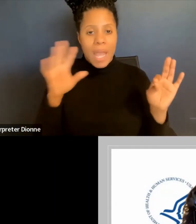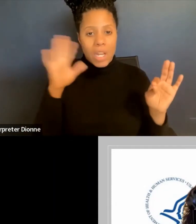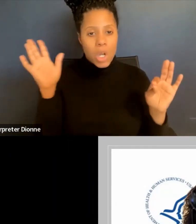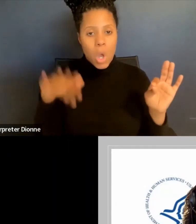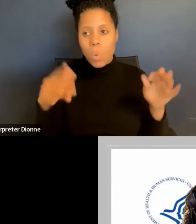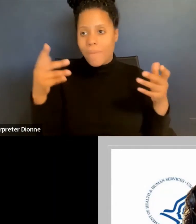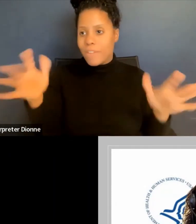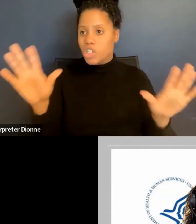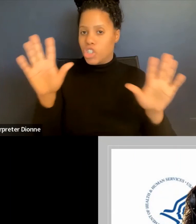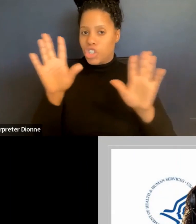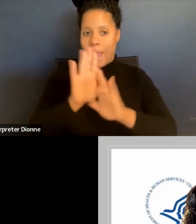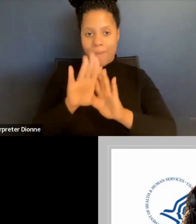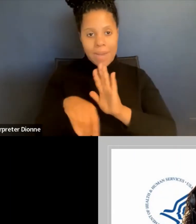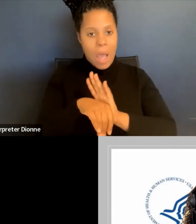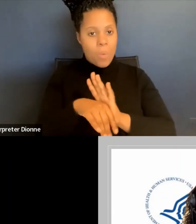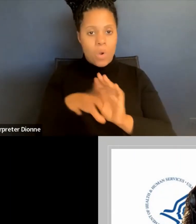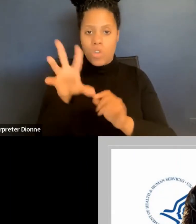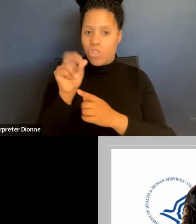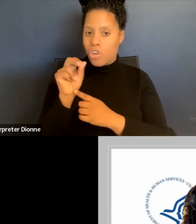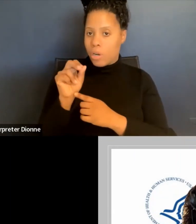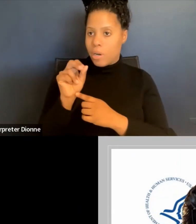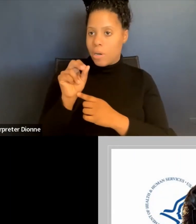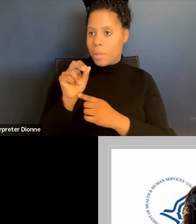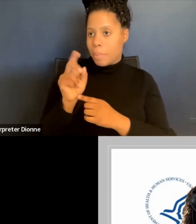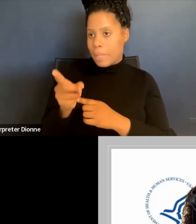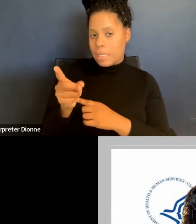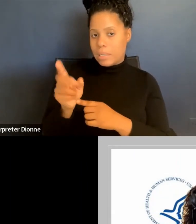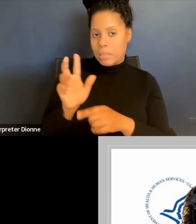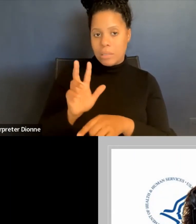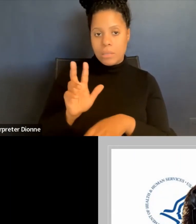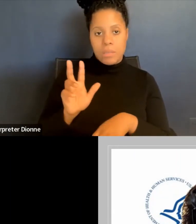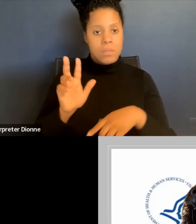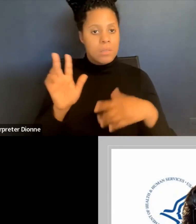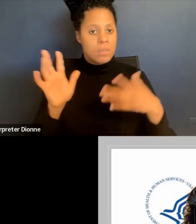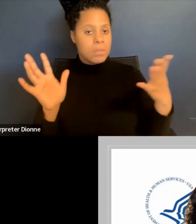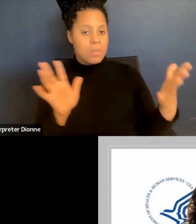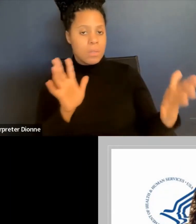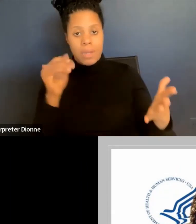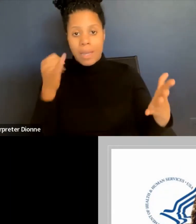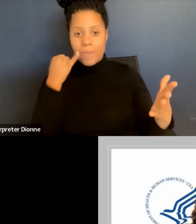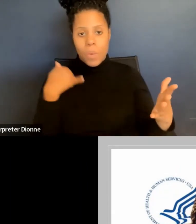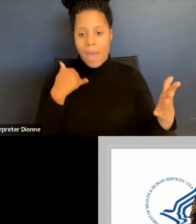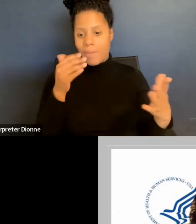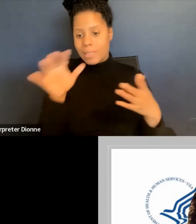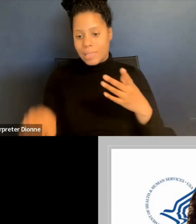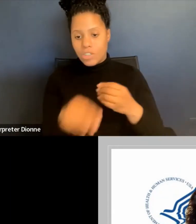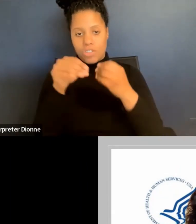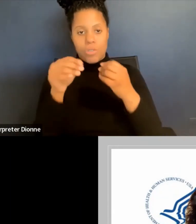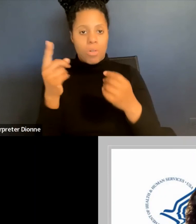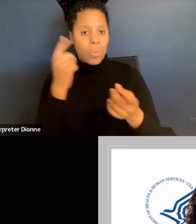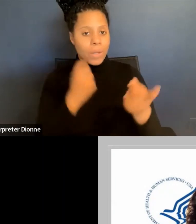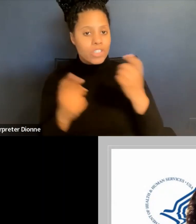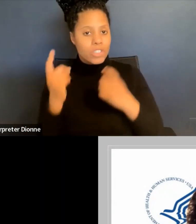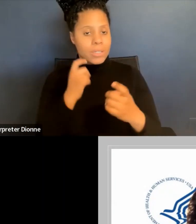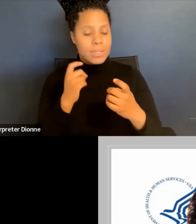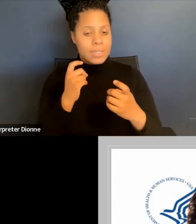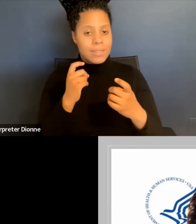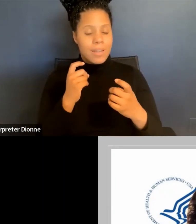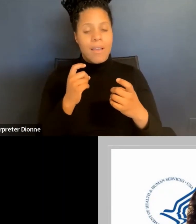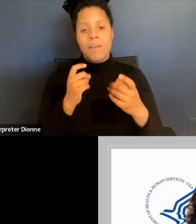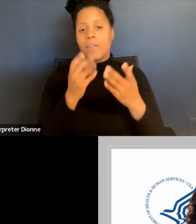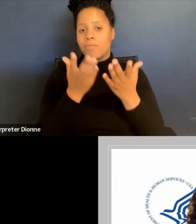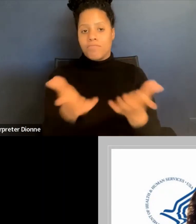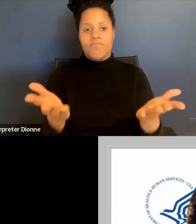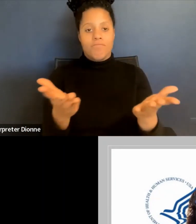got most of the questions. If you do have any additional questions, feel free to reach out